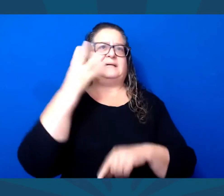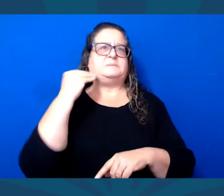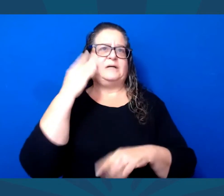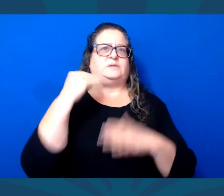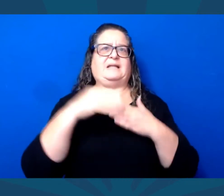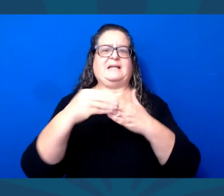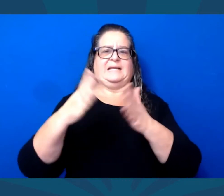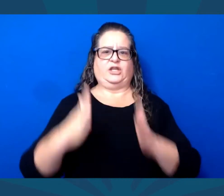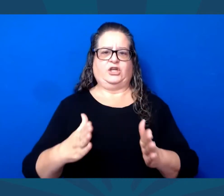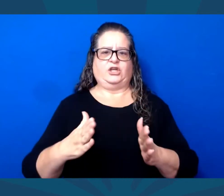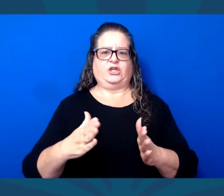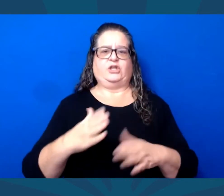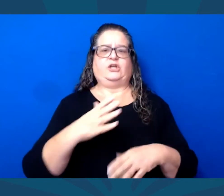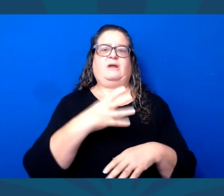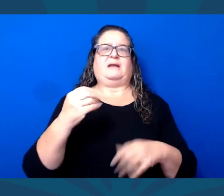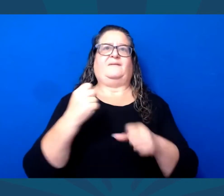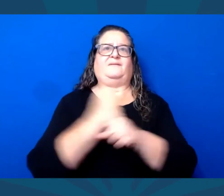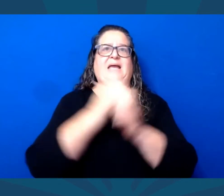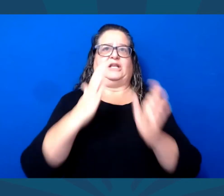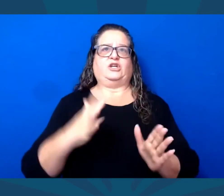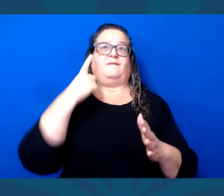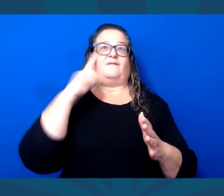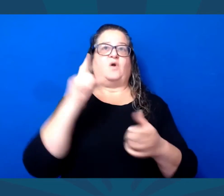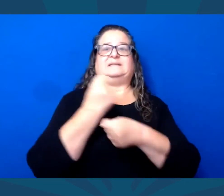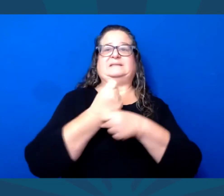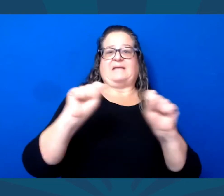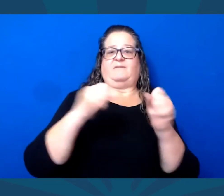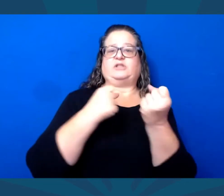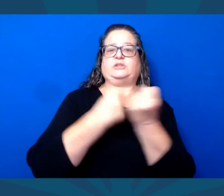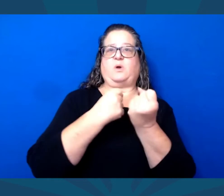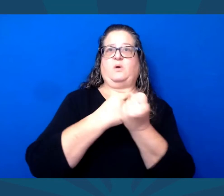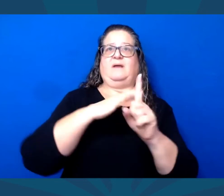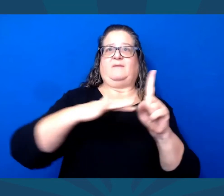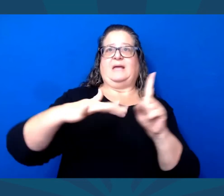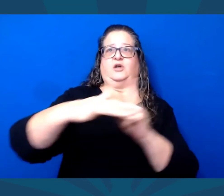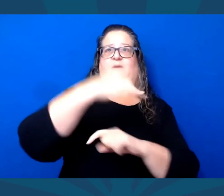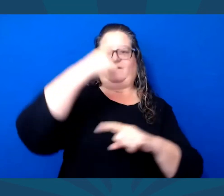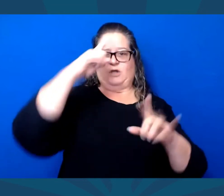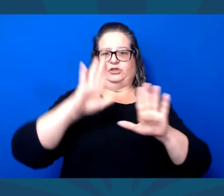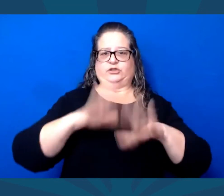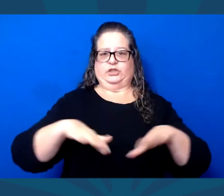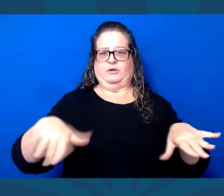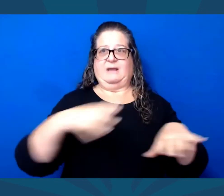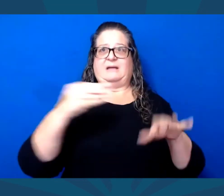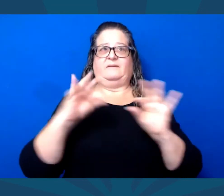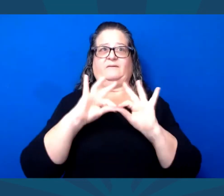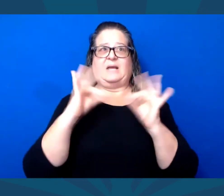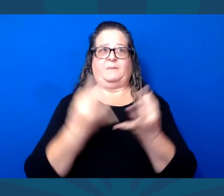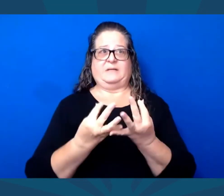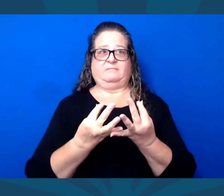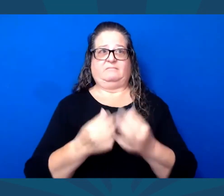I consider myself an experienced leader and fighter for just, safe, and supportive